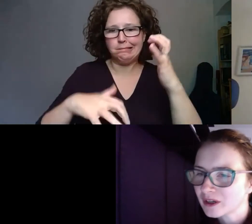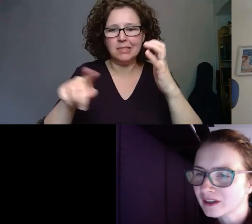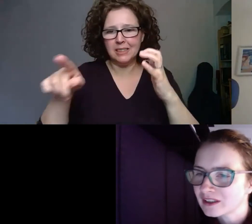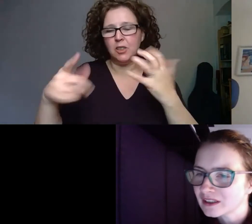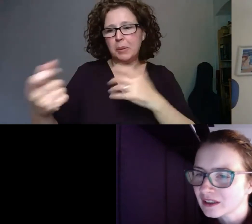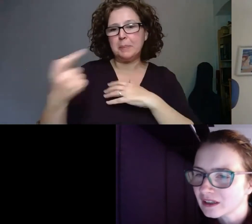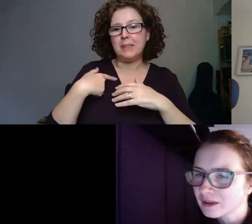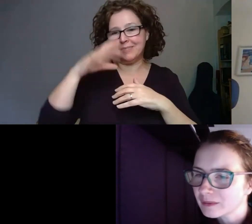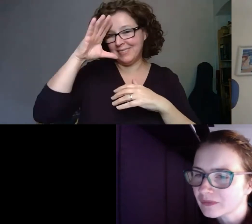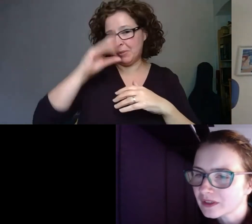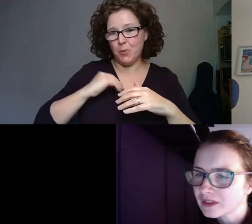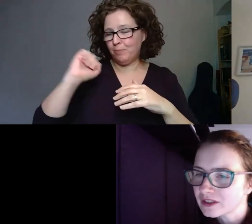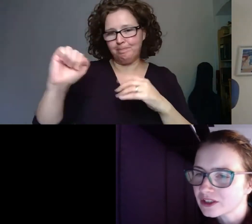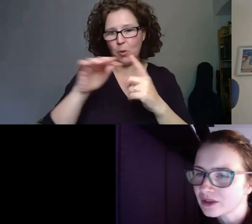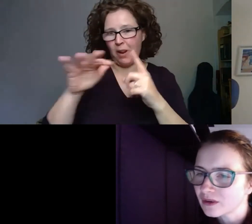from her.